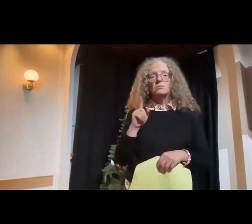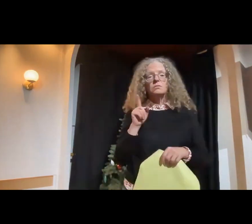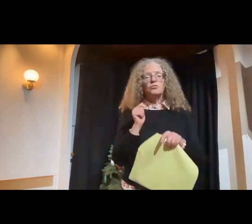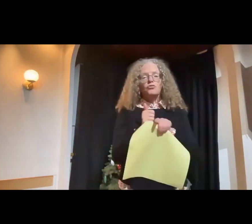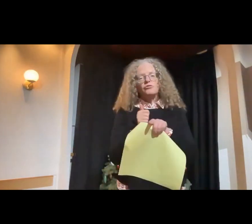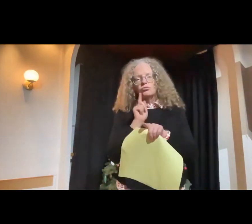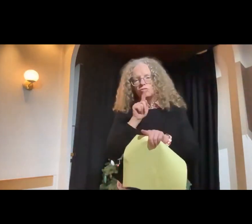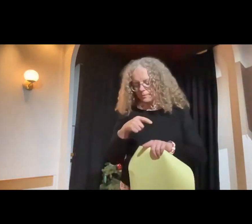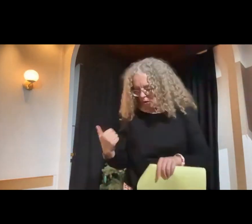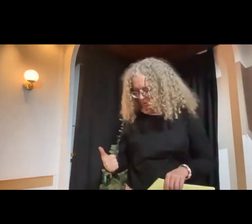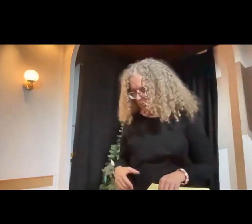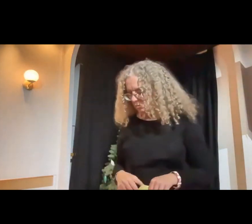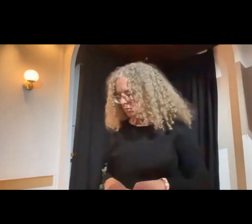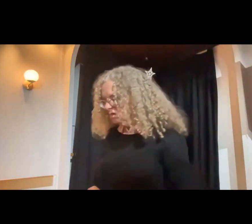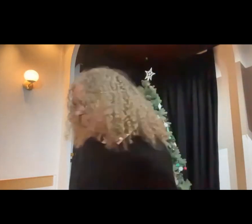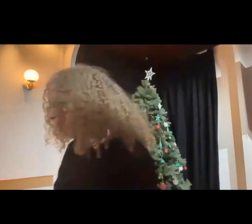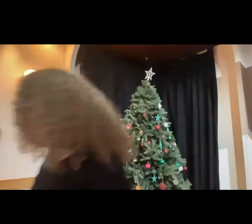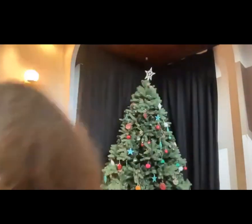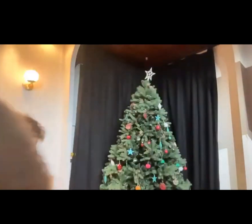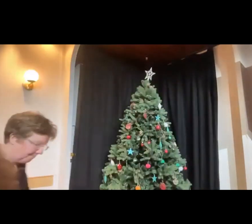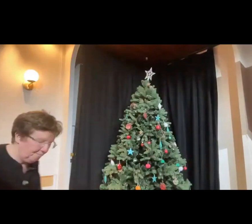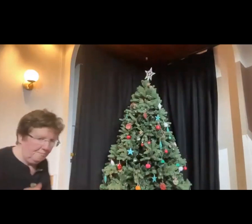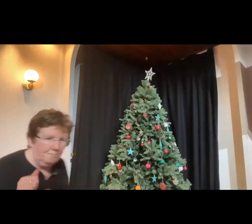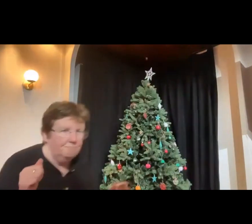Rachel, did you want to add to that response?